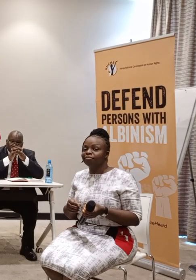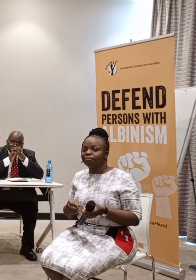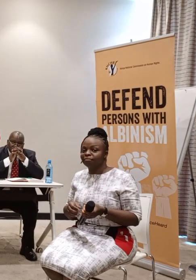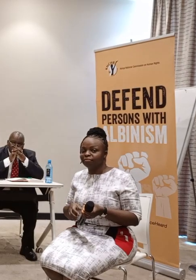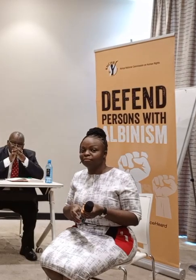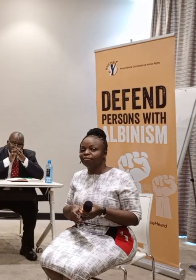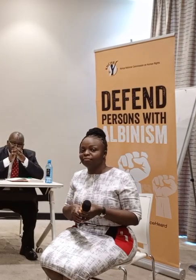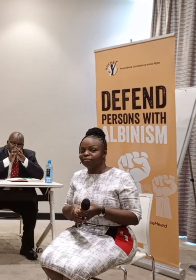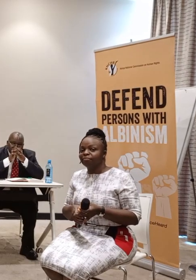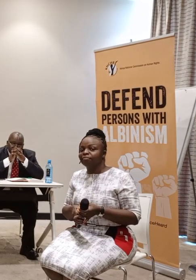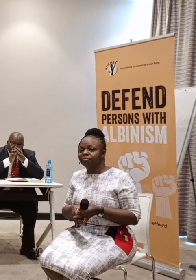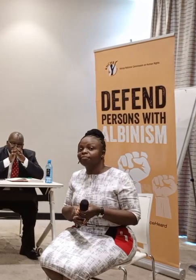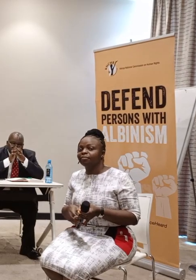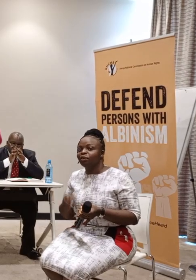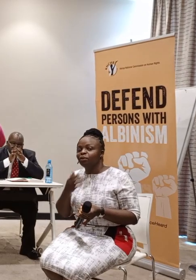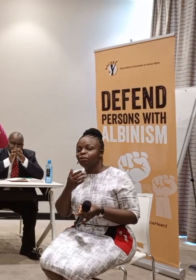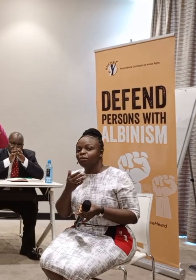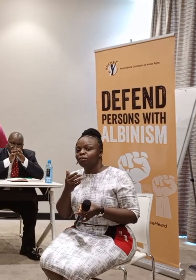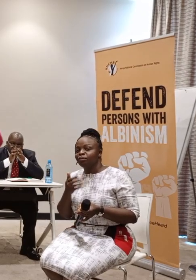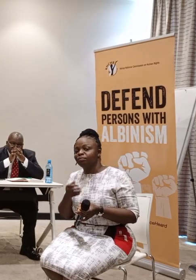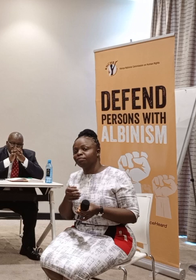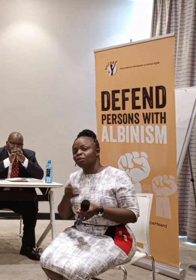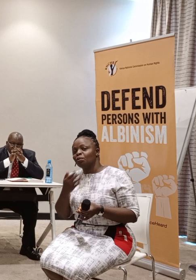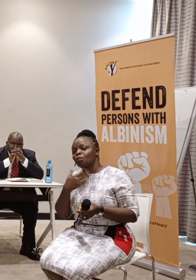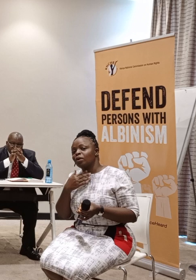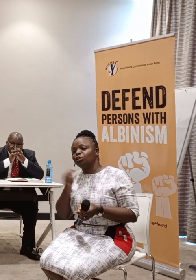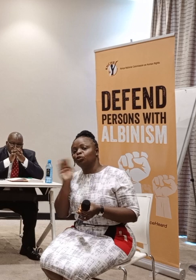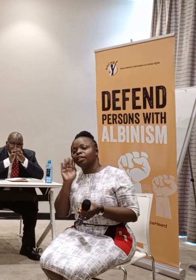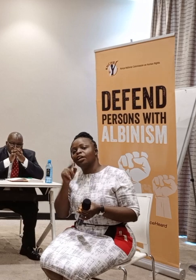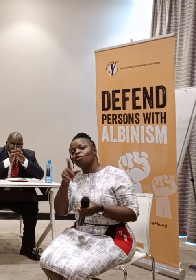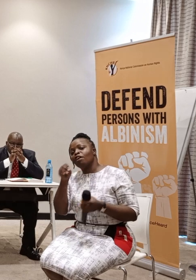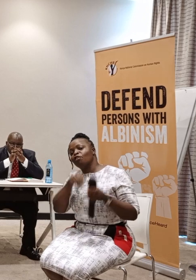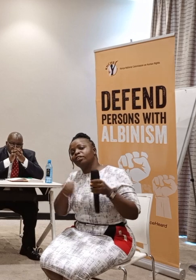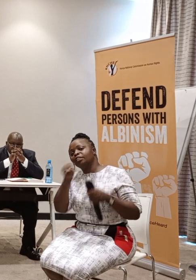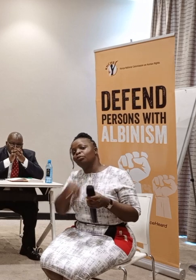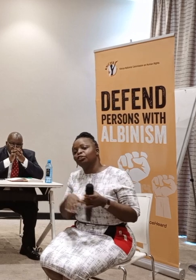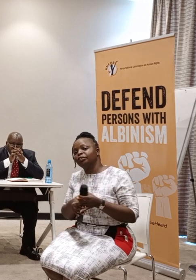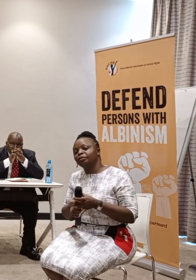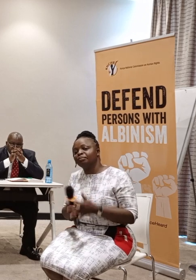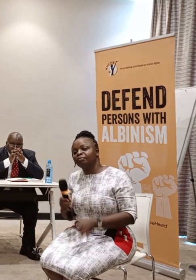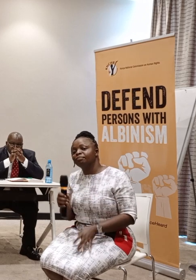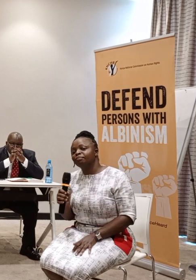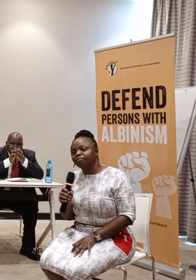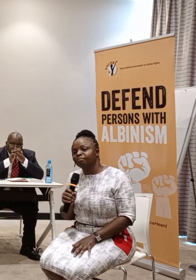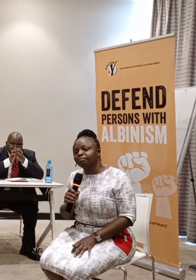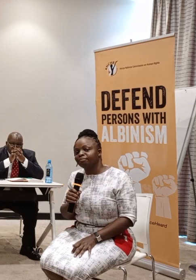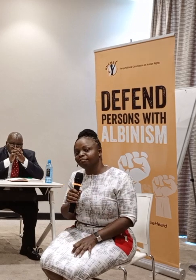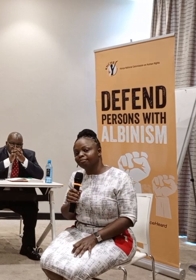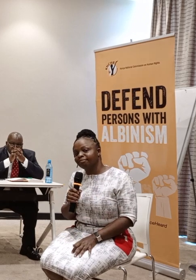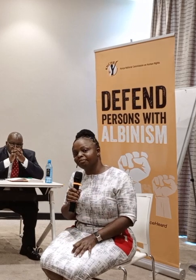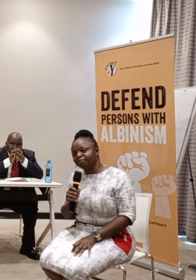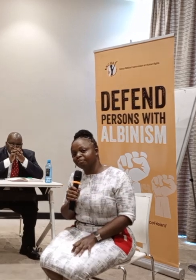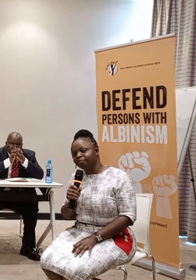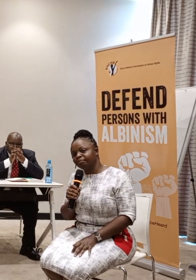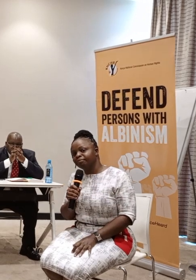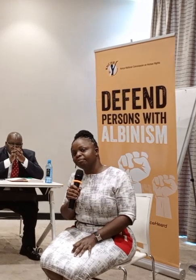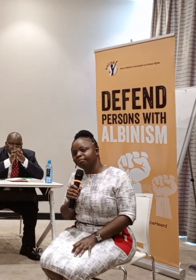it's because I want to pick his contribution. Yeah. Thank you.